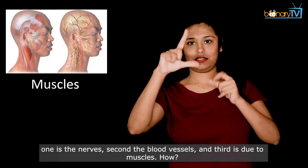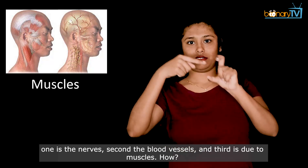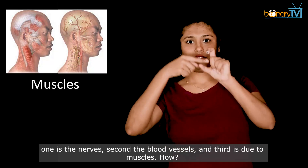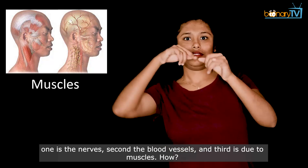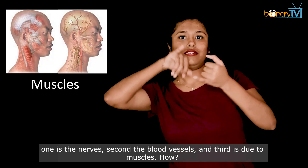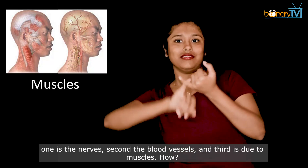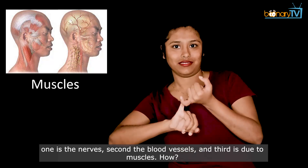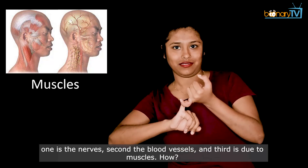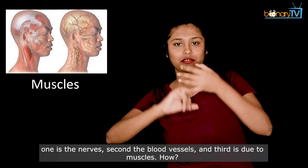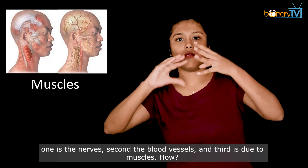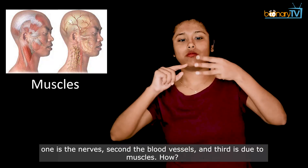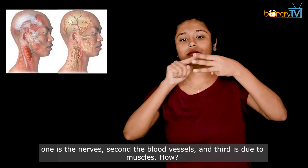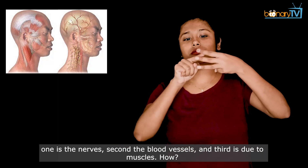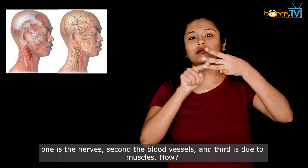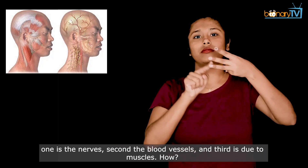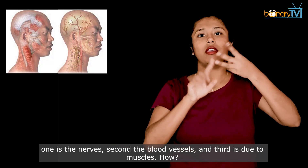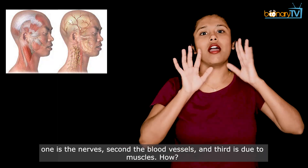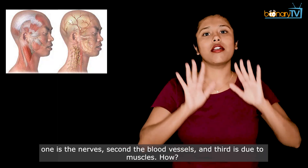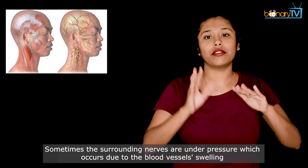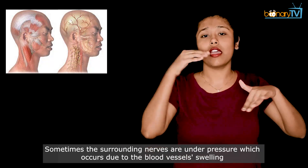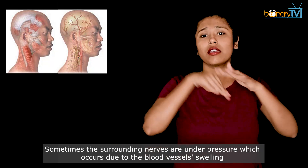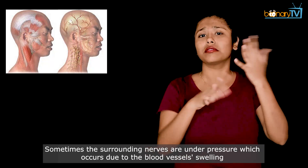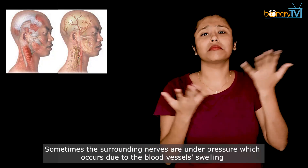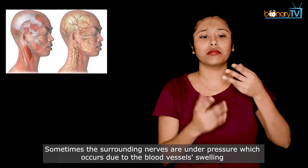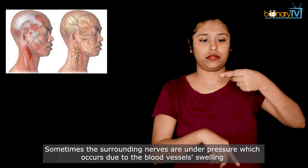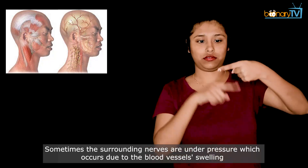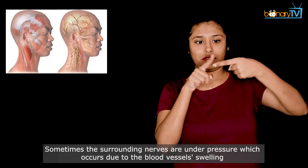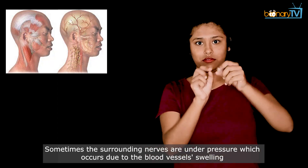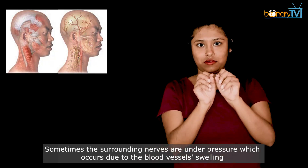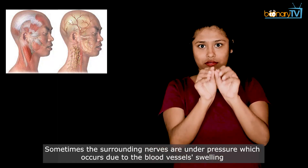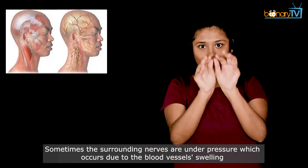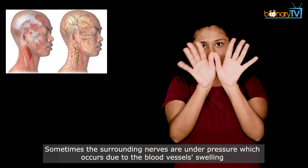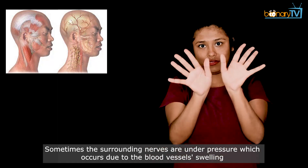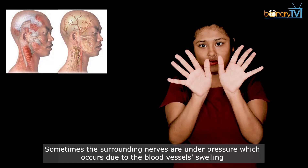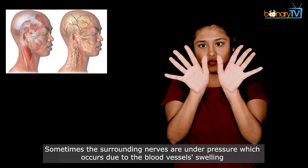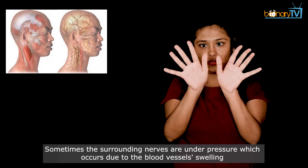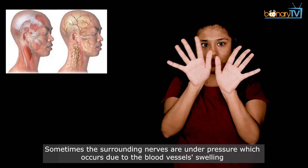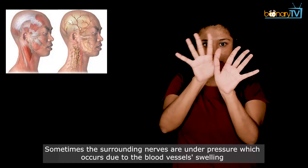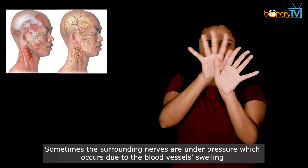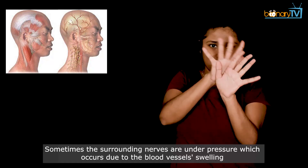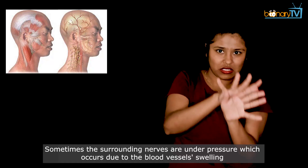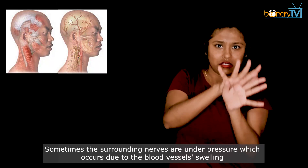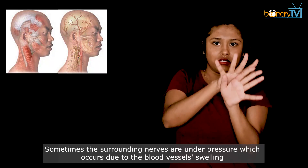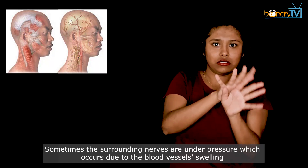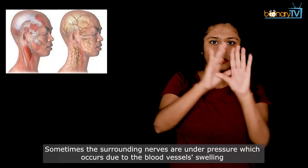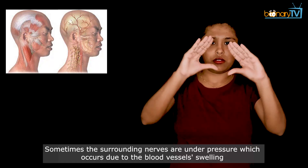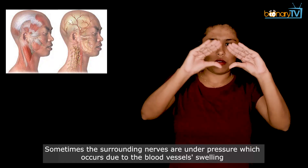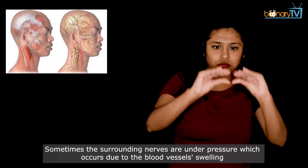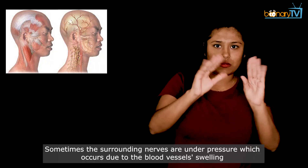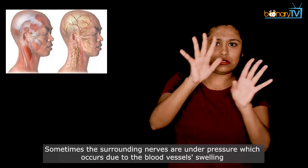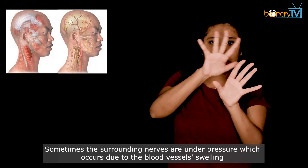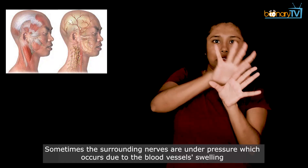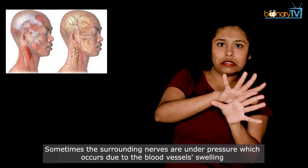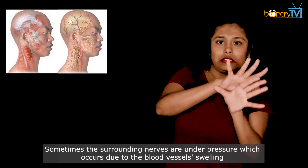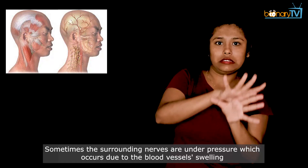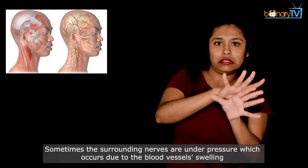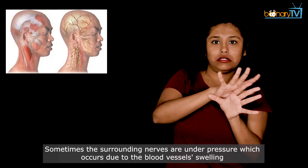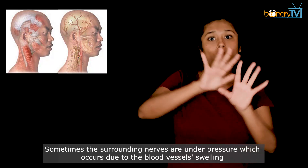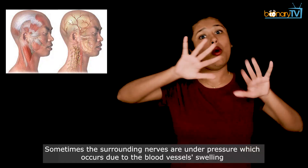How? Sometimes, the surrounding nerves are under pressure, which occurs